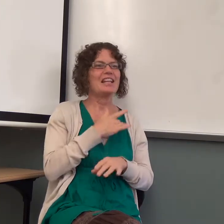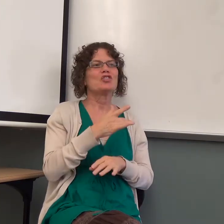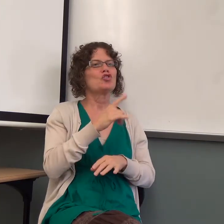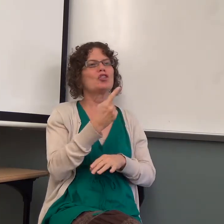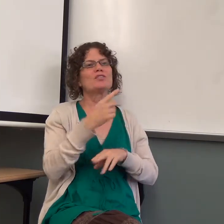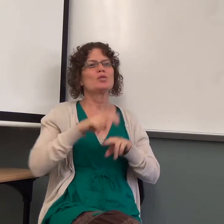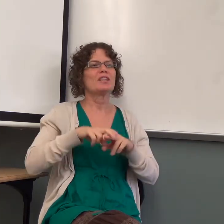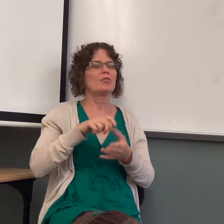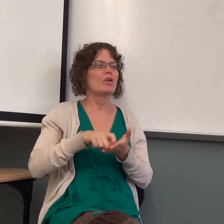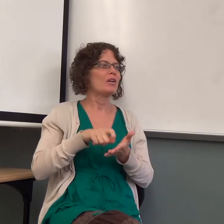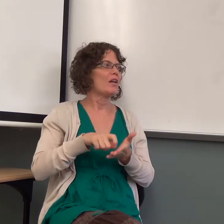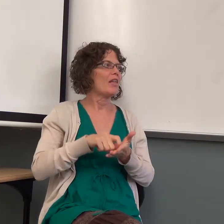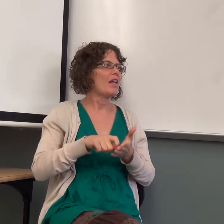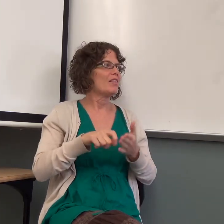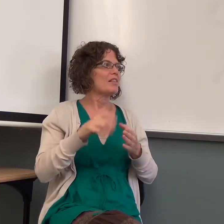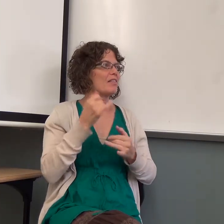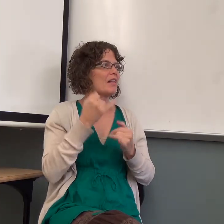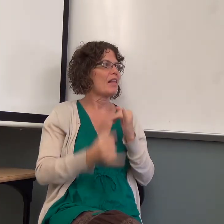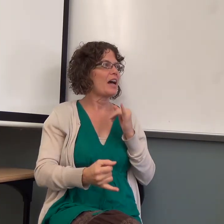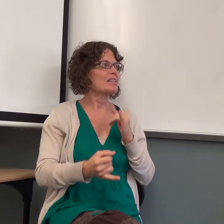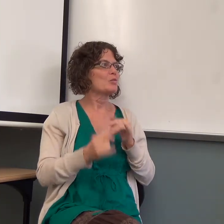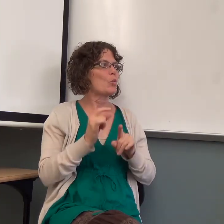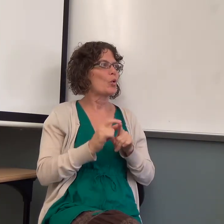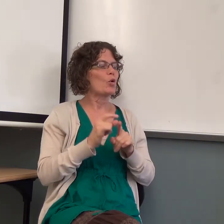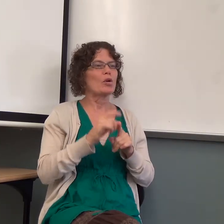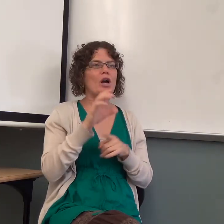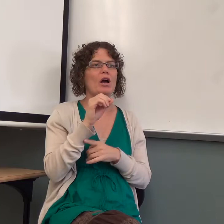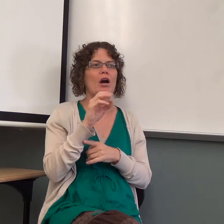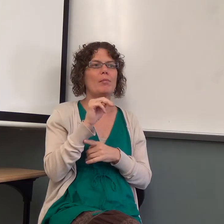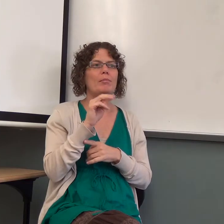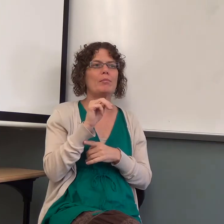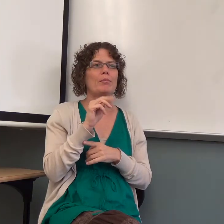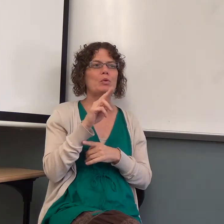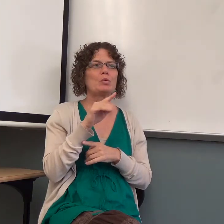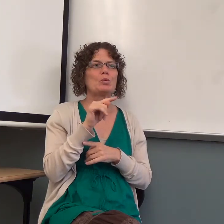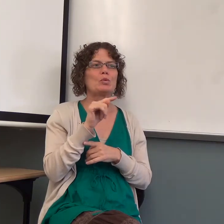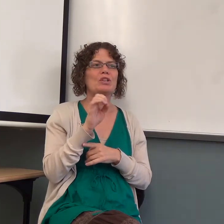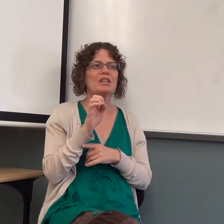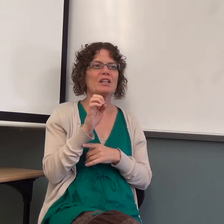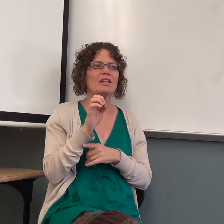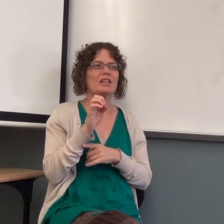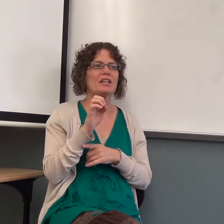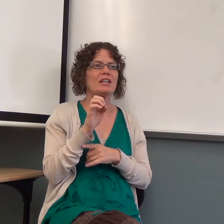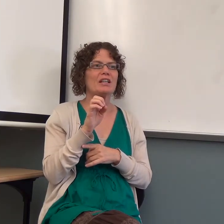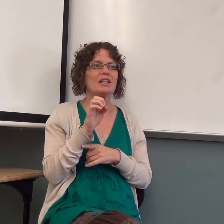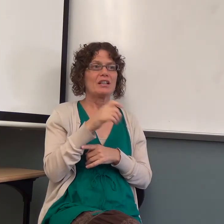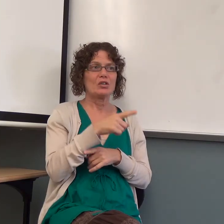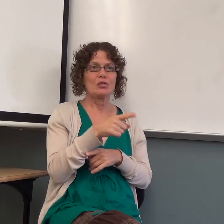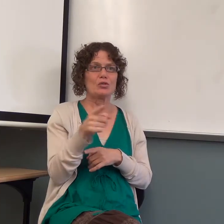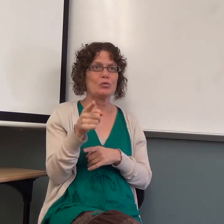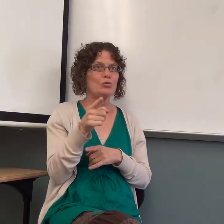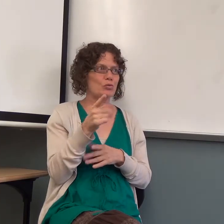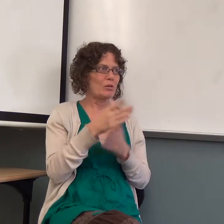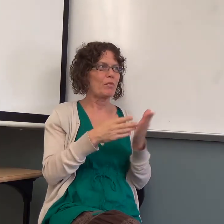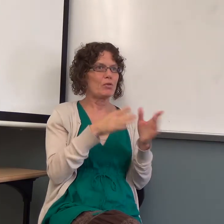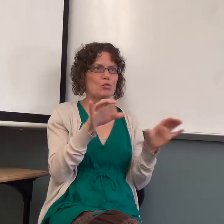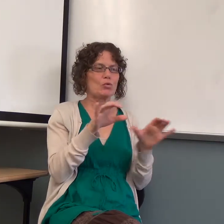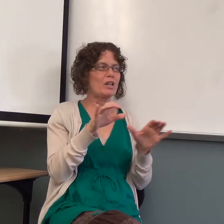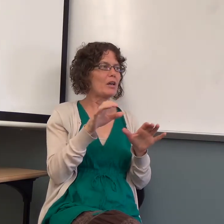this commute word? I threw that one in because I have a feeling some of you do it already. What's the word commute? I did it for so long. Maria, what's the word commute?